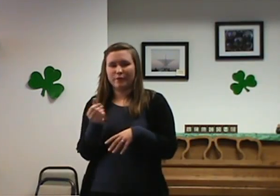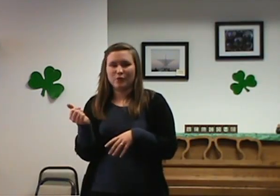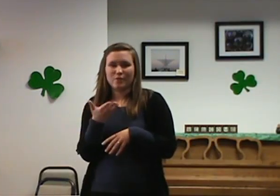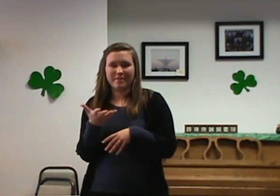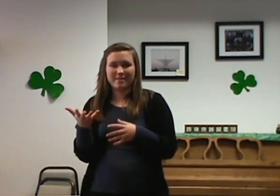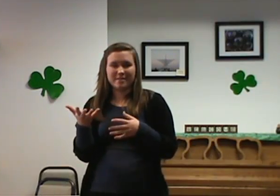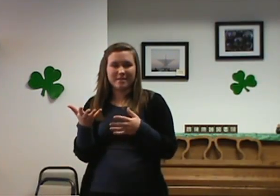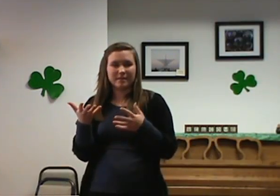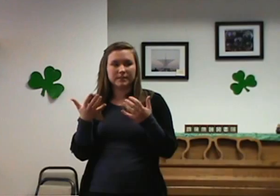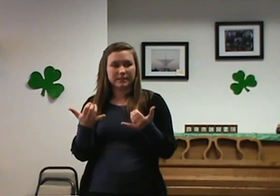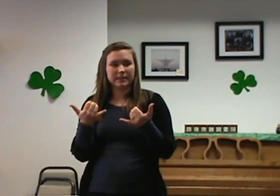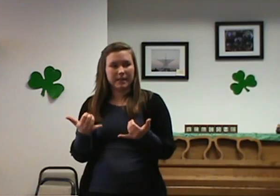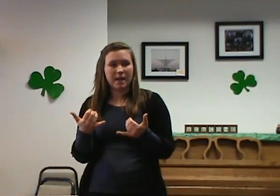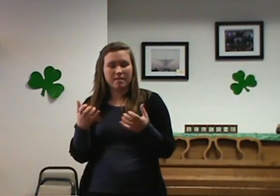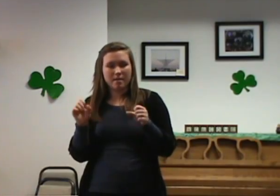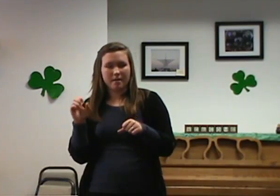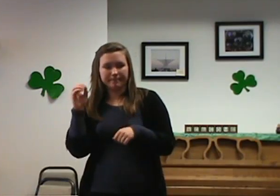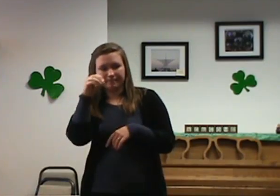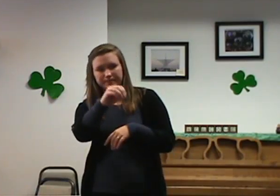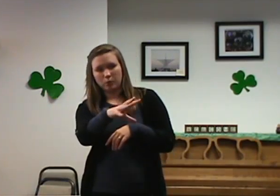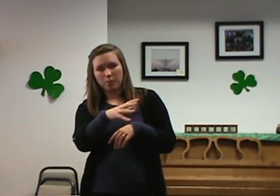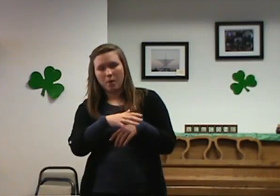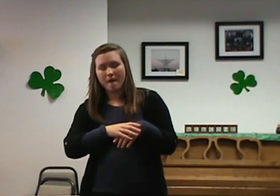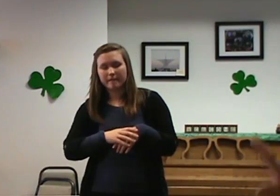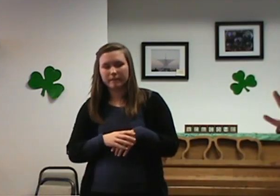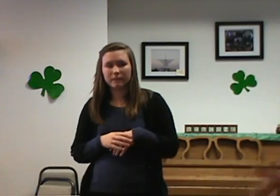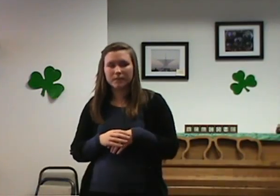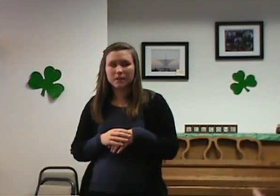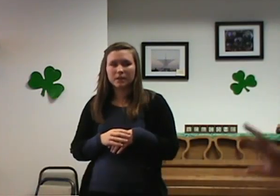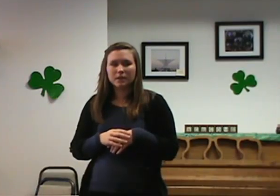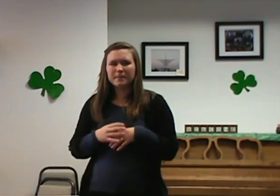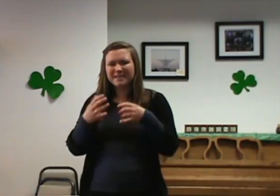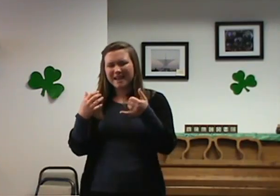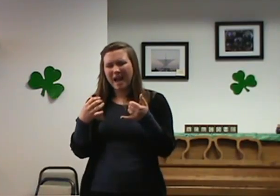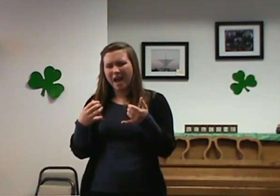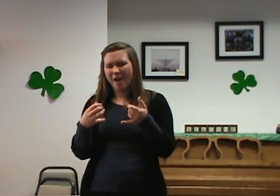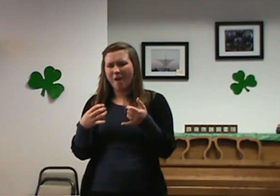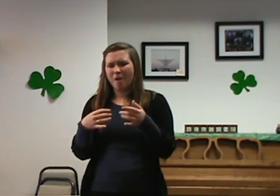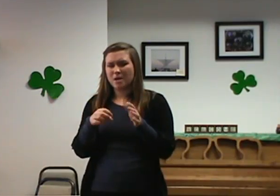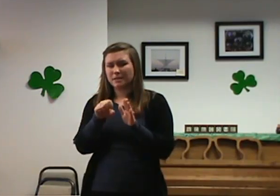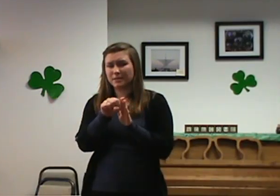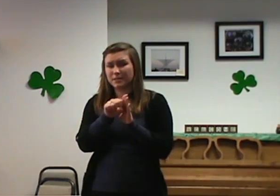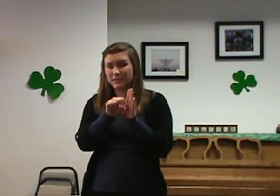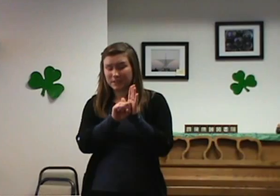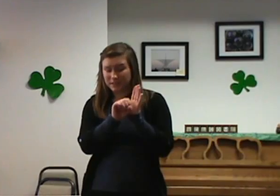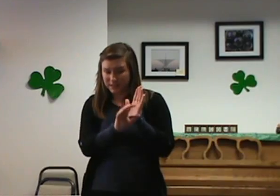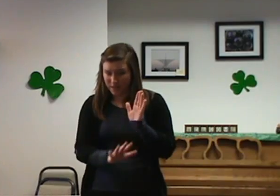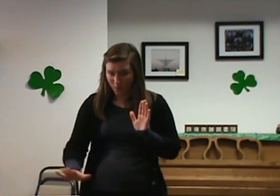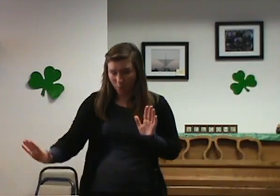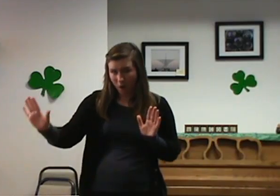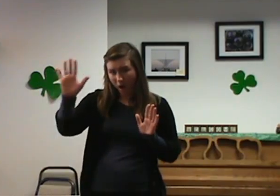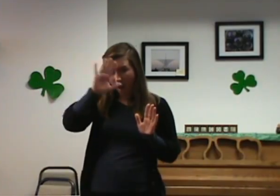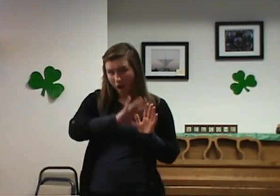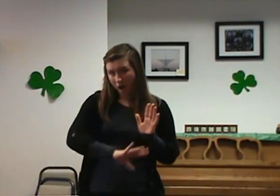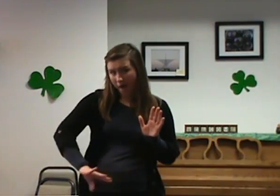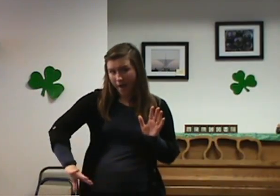Yeah. Right now with the statewide equipment distribution program, when this first started, just so